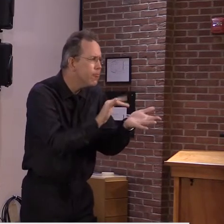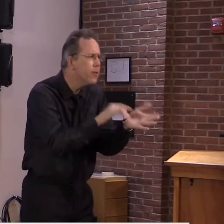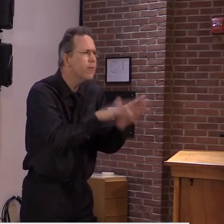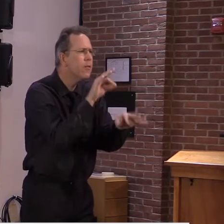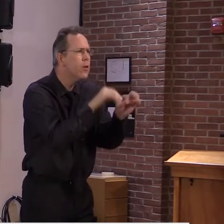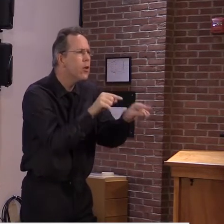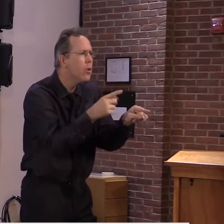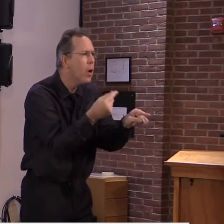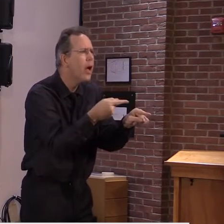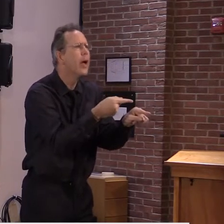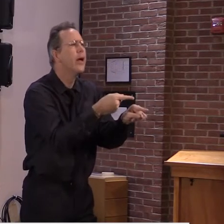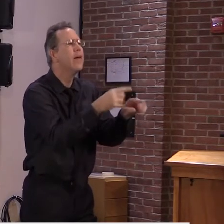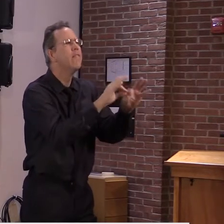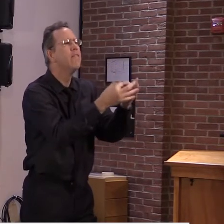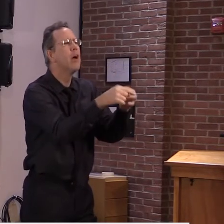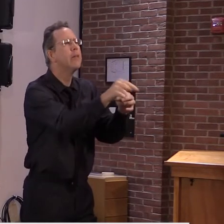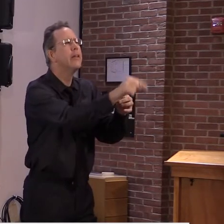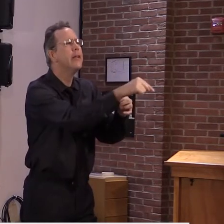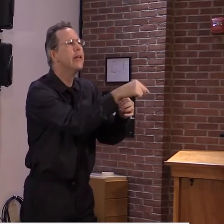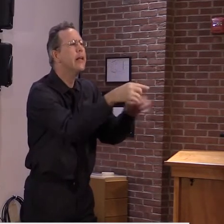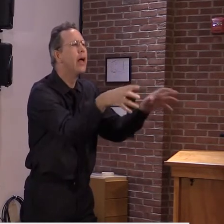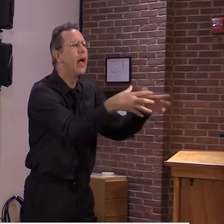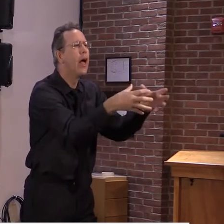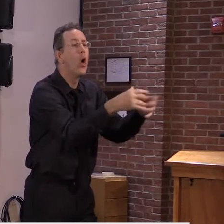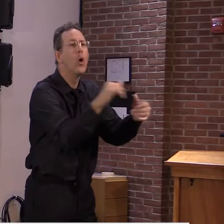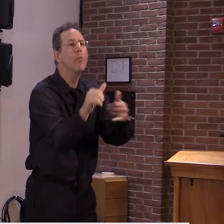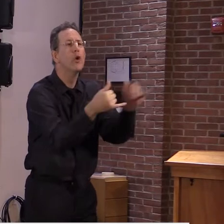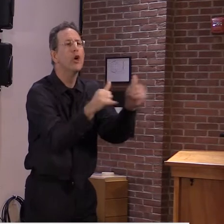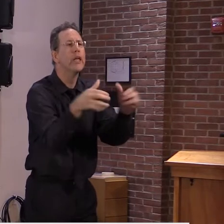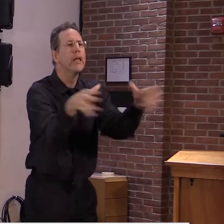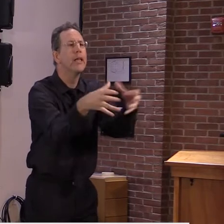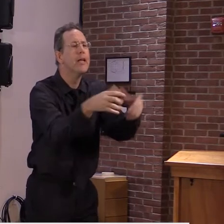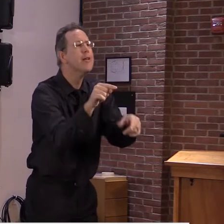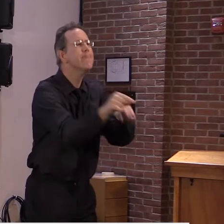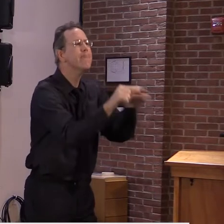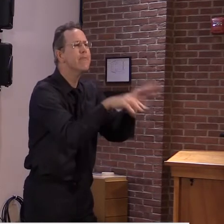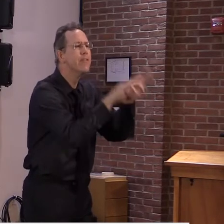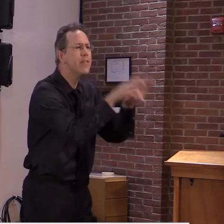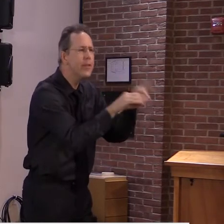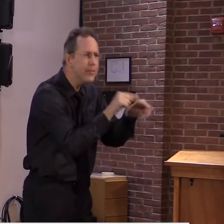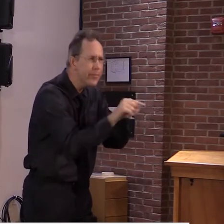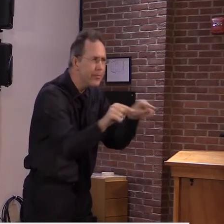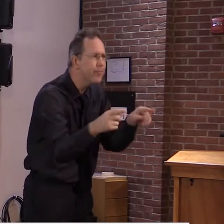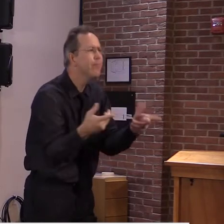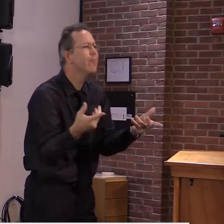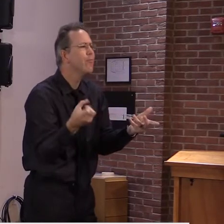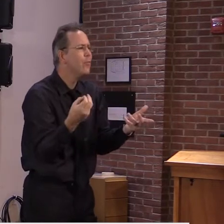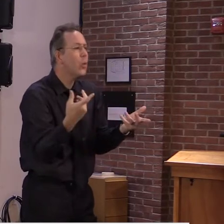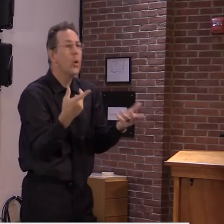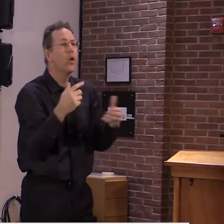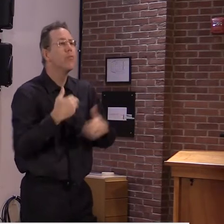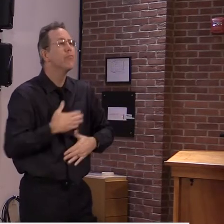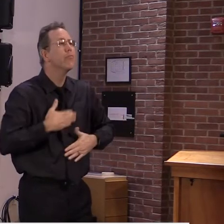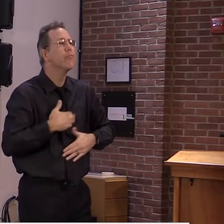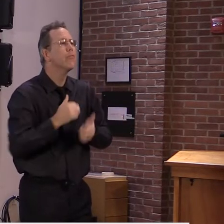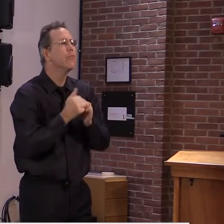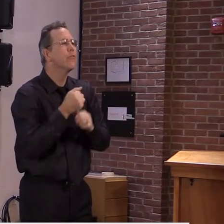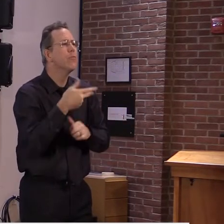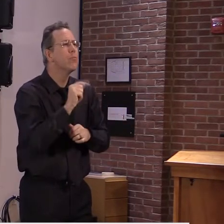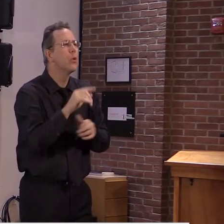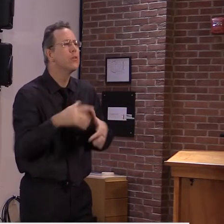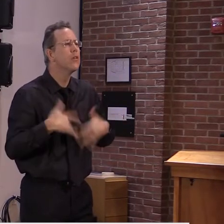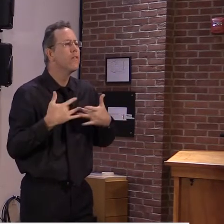with family and so forth, or tailgate parties and the like. What we're finding now, since